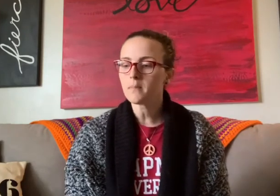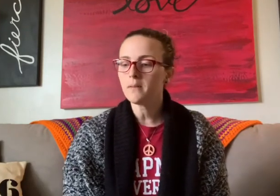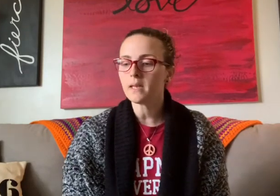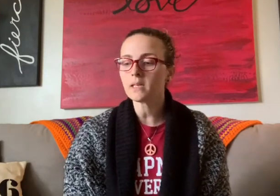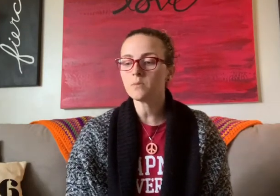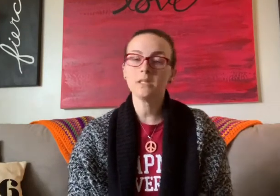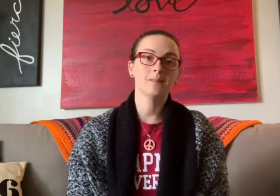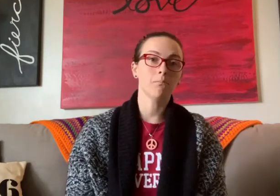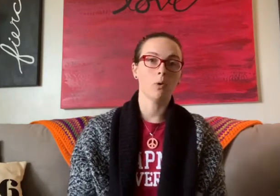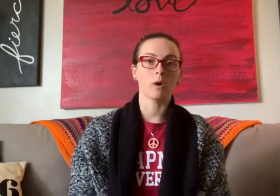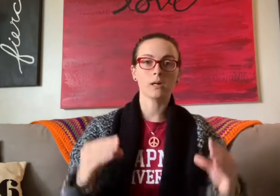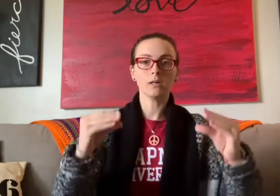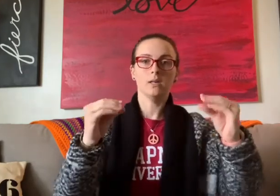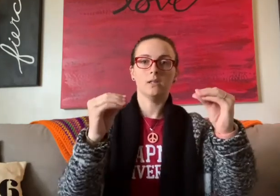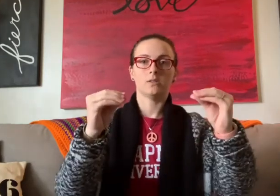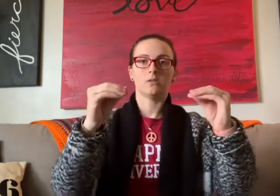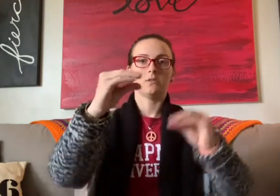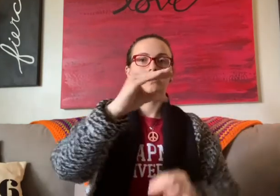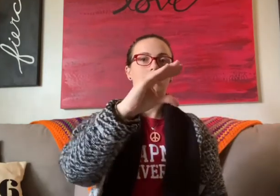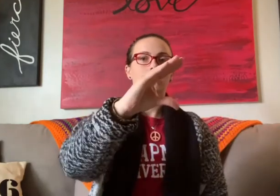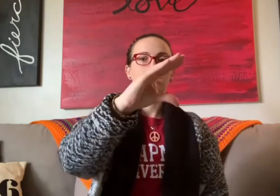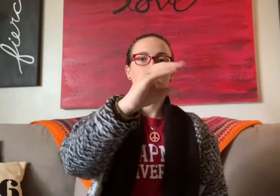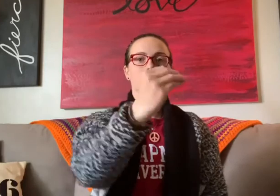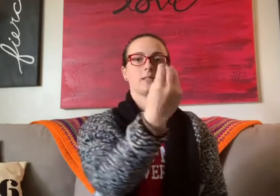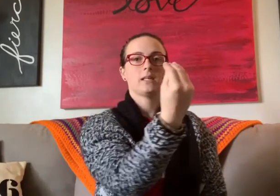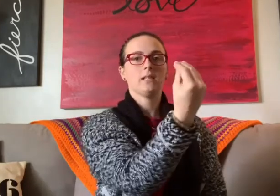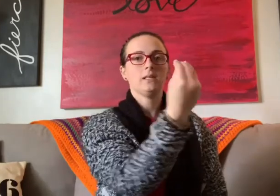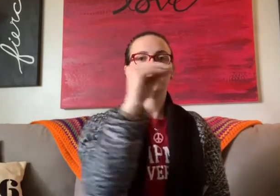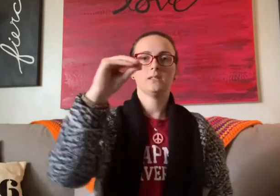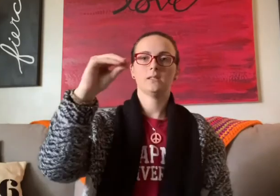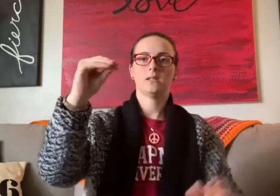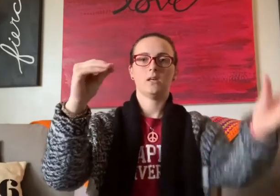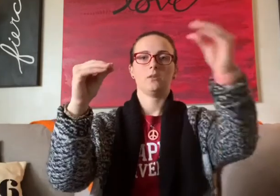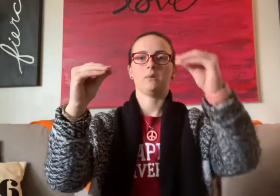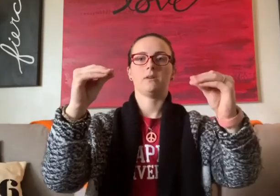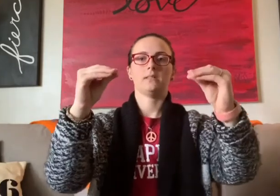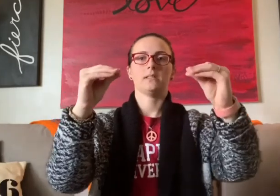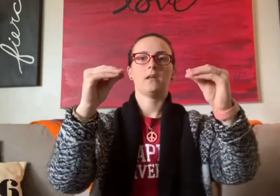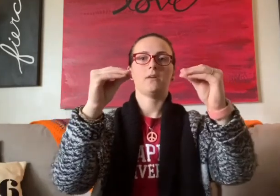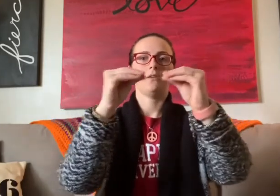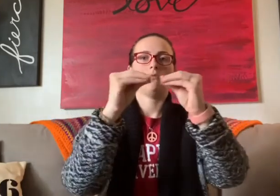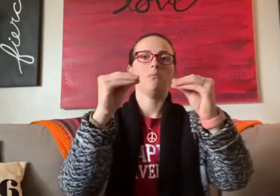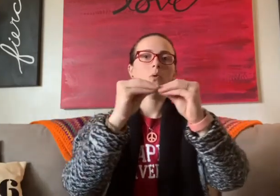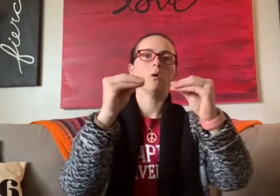The next one is more. So you take your hands like this, you put your hands together and do more.